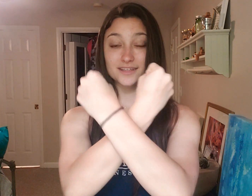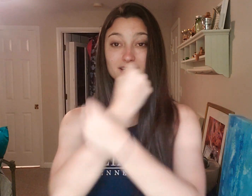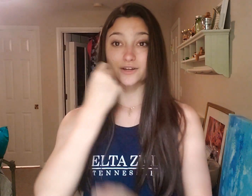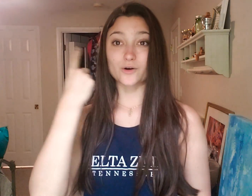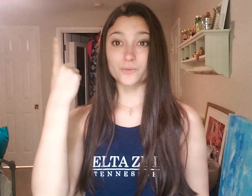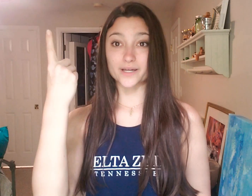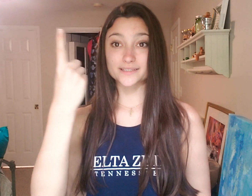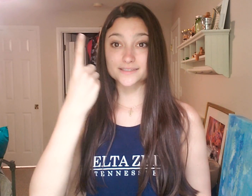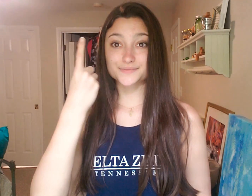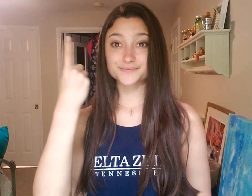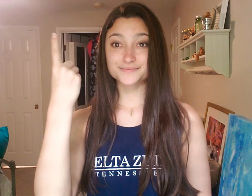it always.